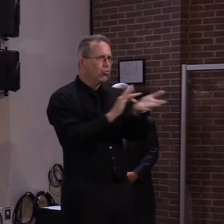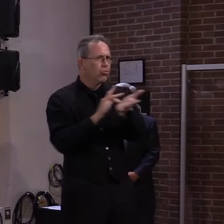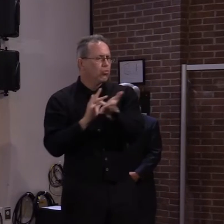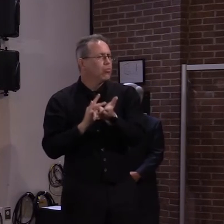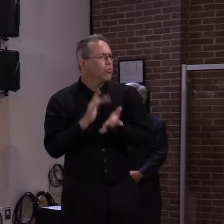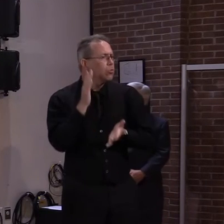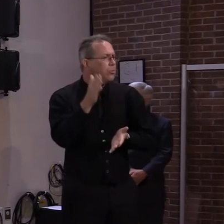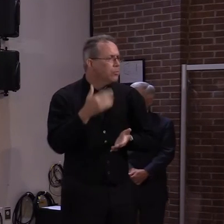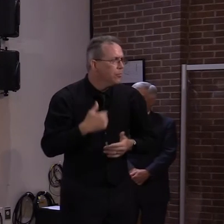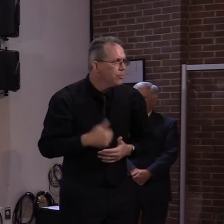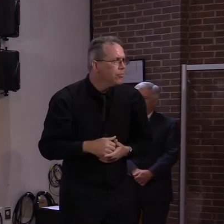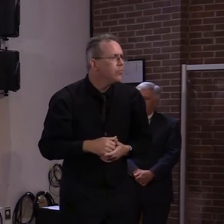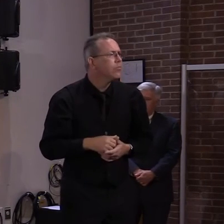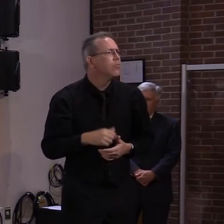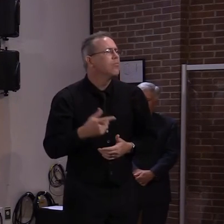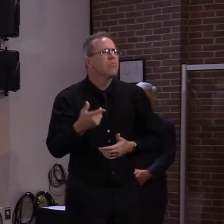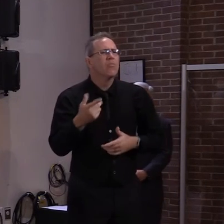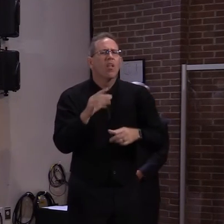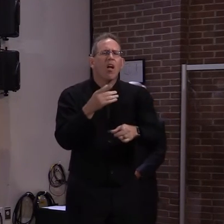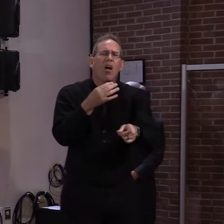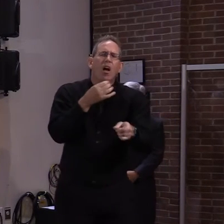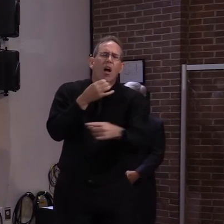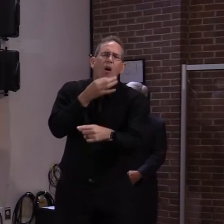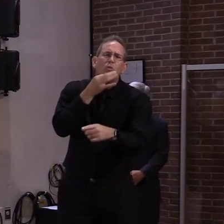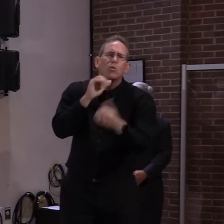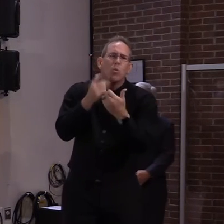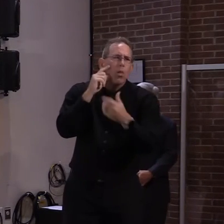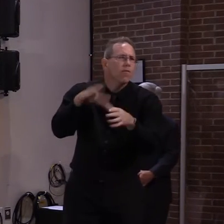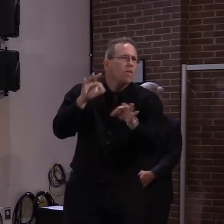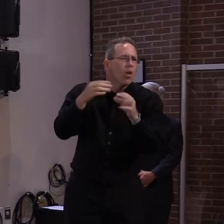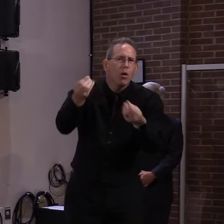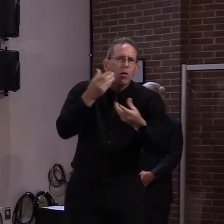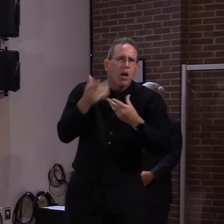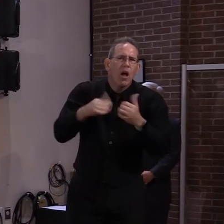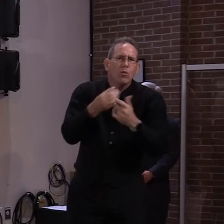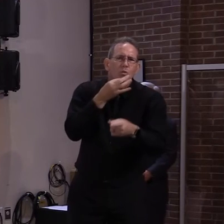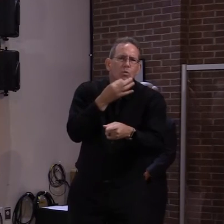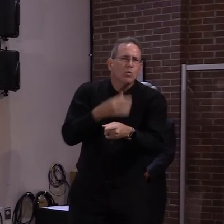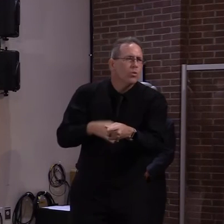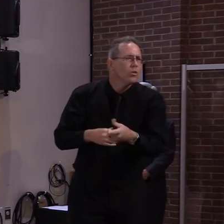As I mentioned last week, we expect to have those up and running for the start of school.